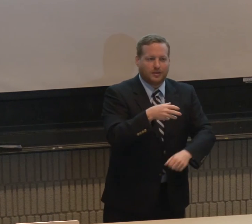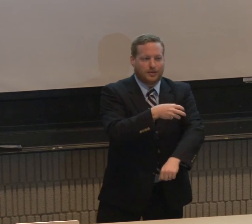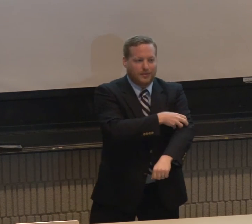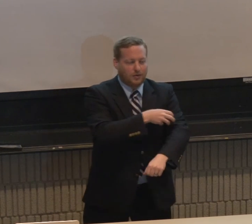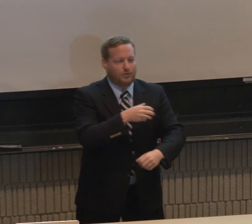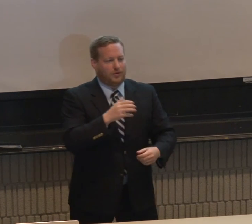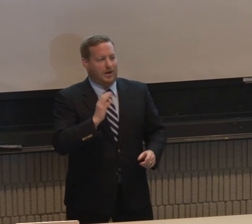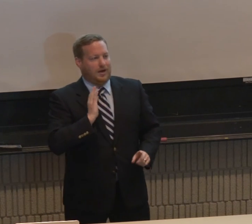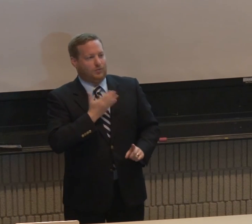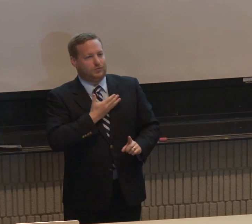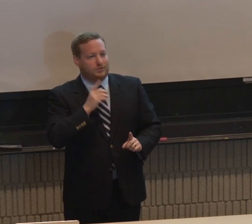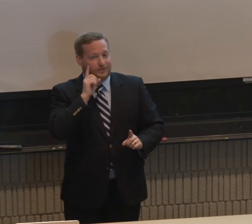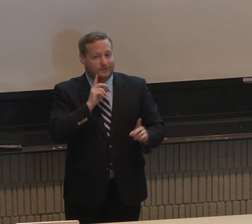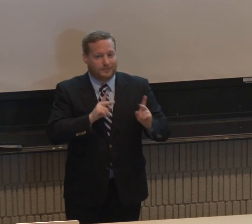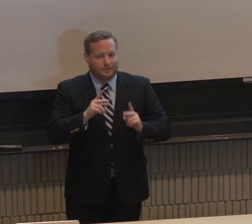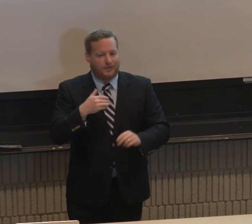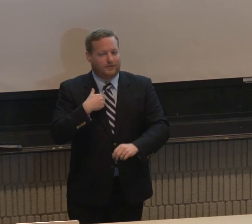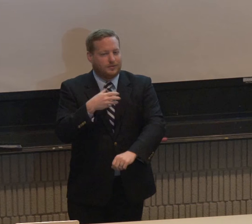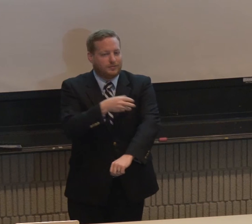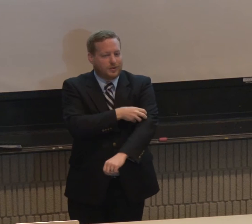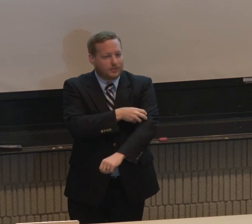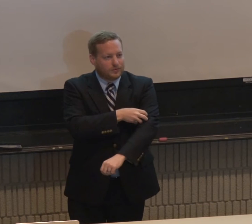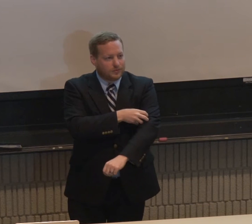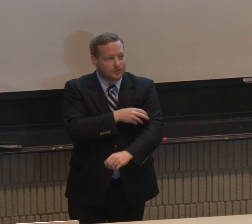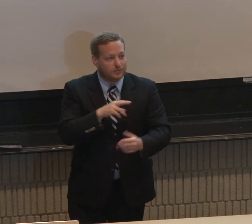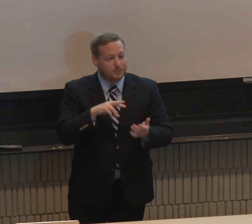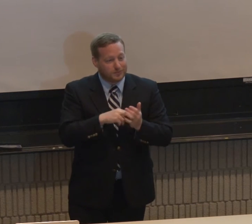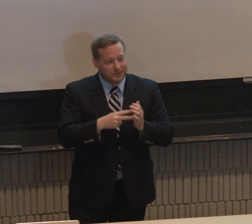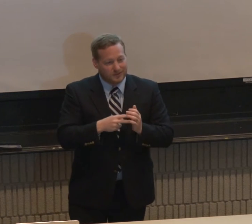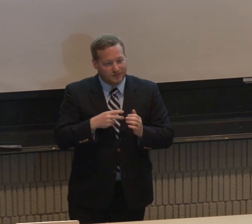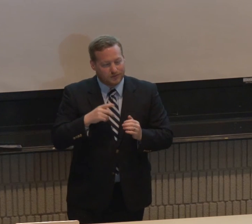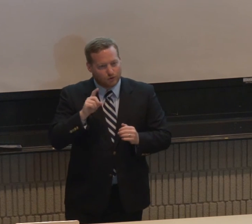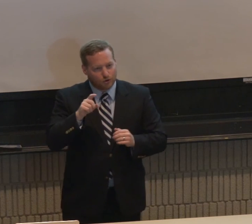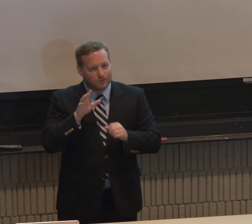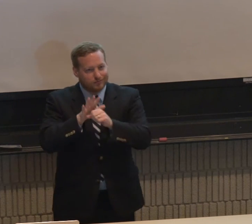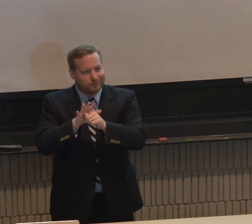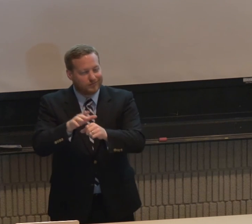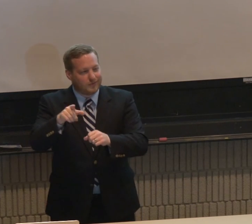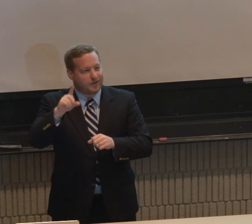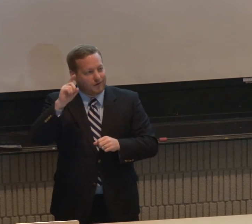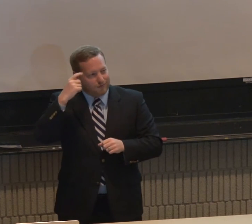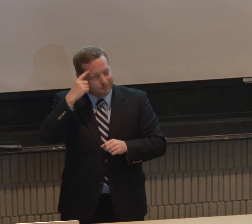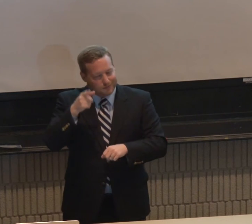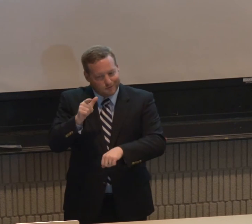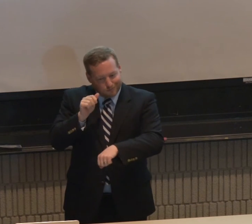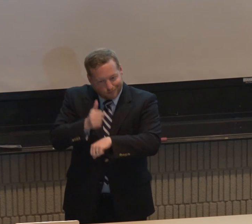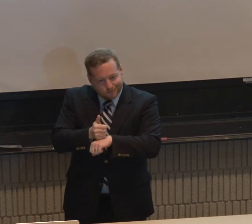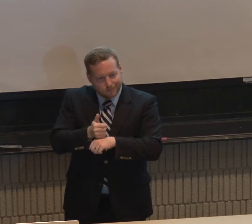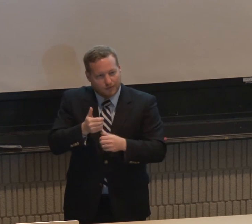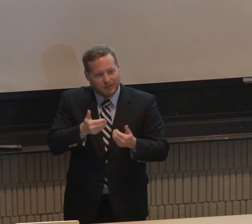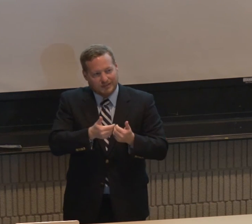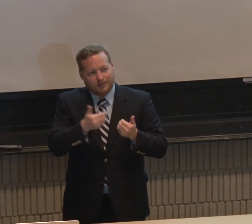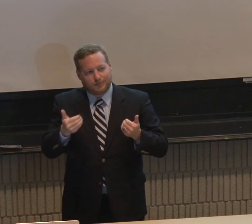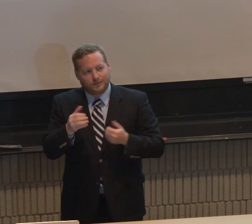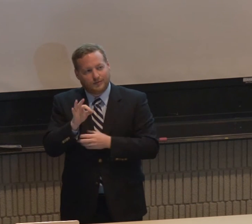I think the power belongs with deaf people. And I think that we should pressure the government